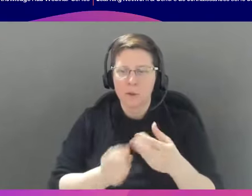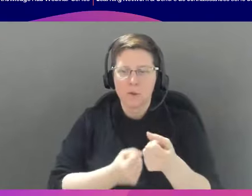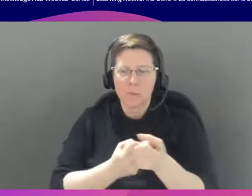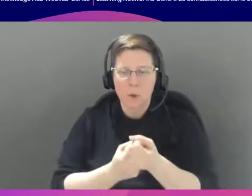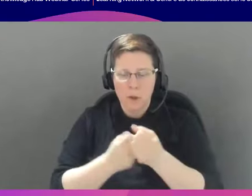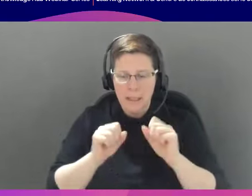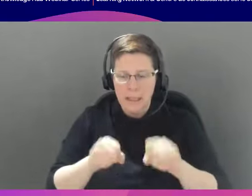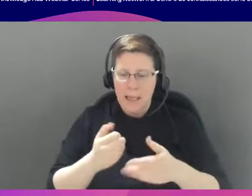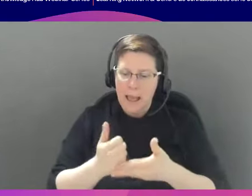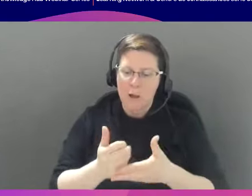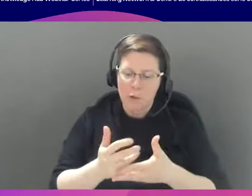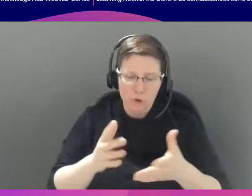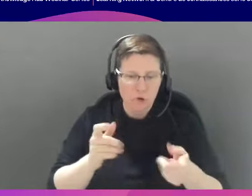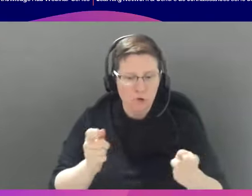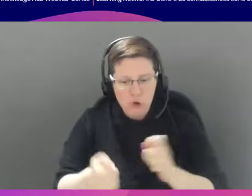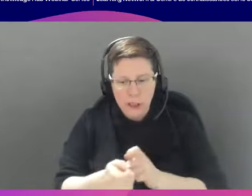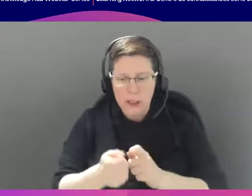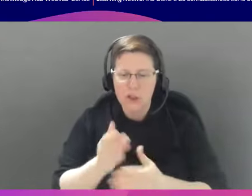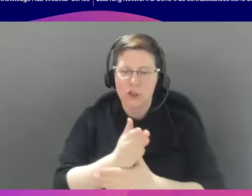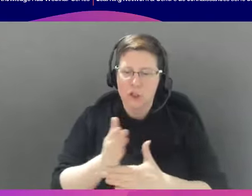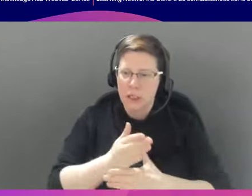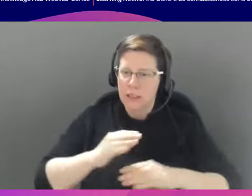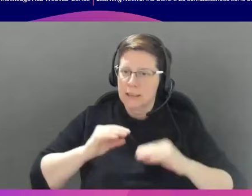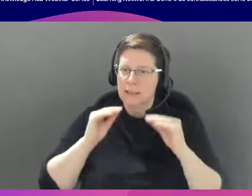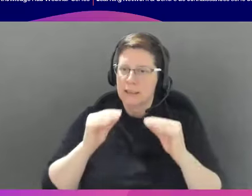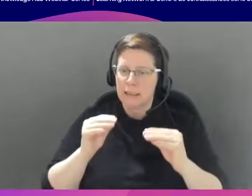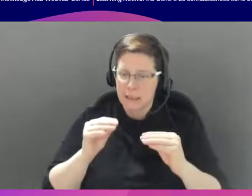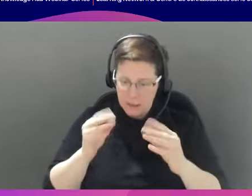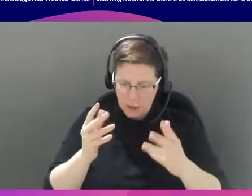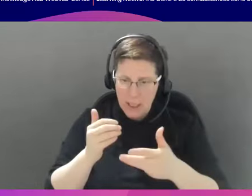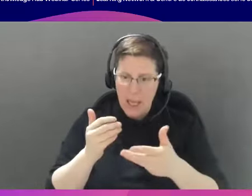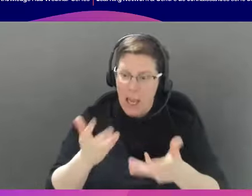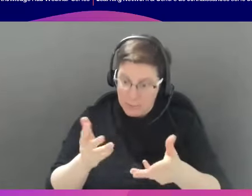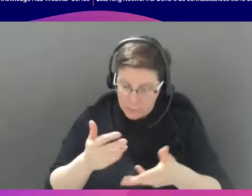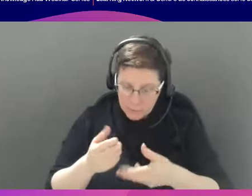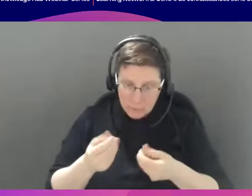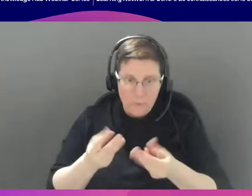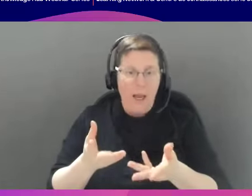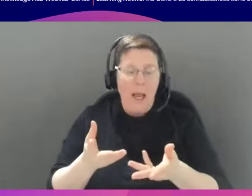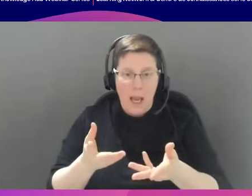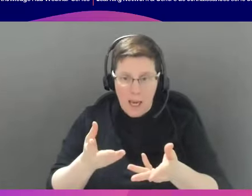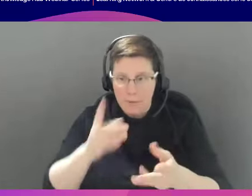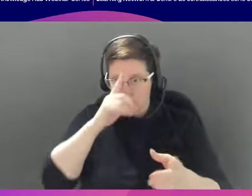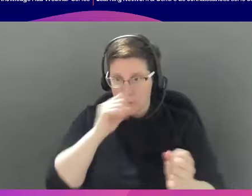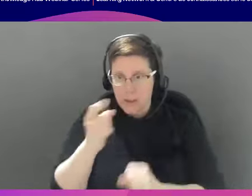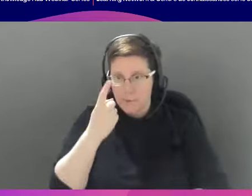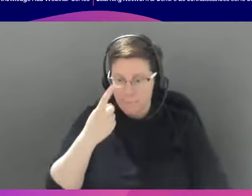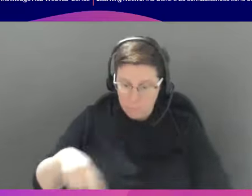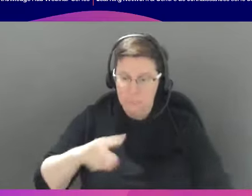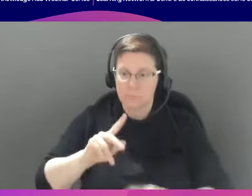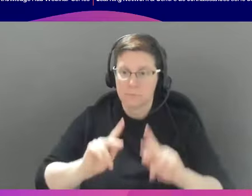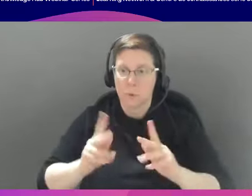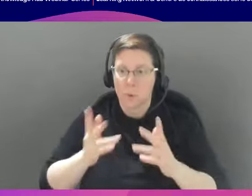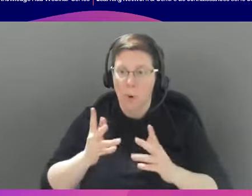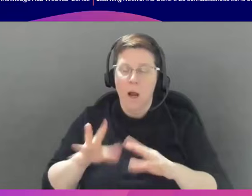encourage, share, teach, and sustain concrete exit strategies that can help incels move away